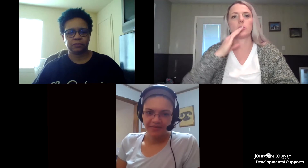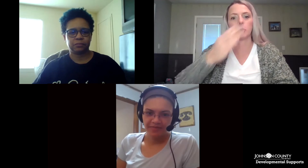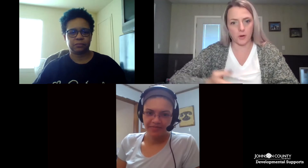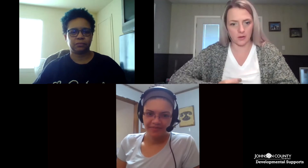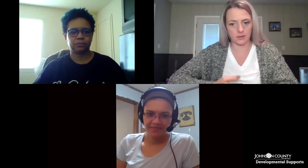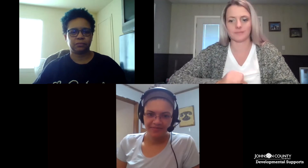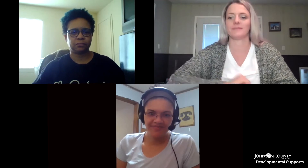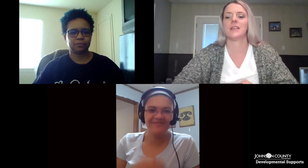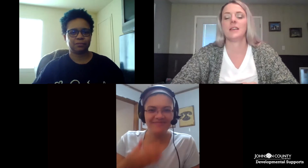You're welcome. What